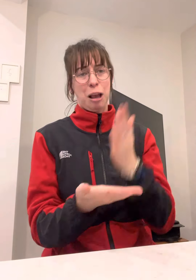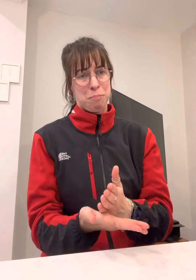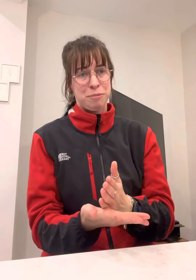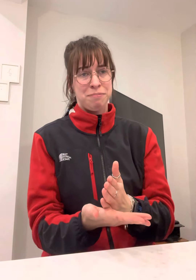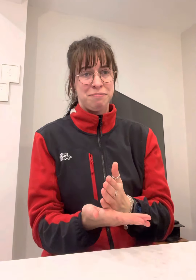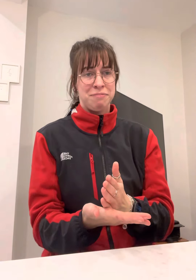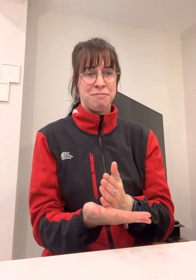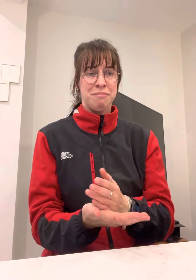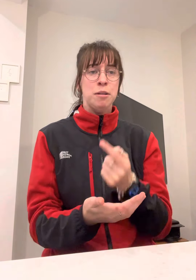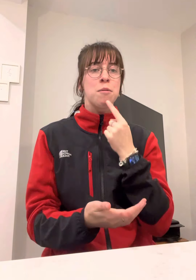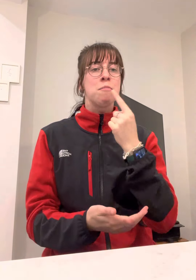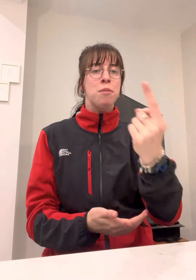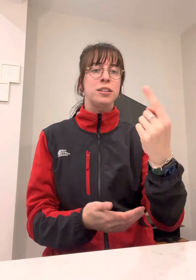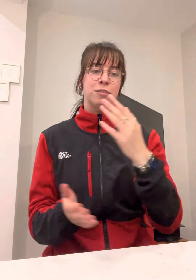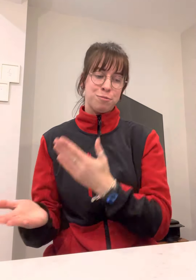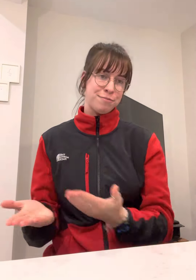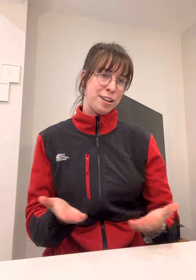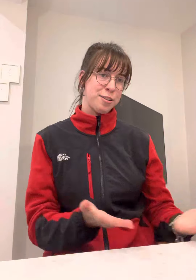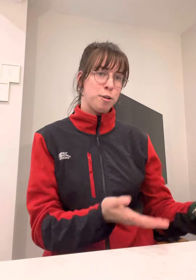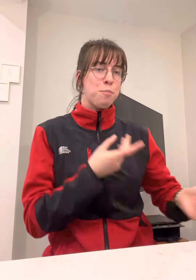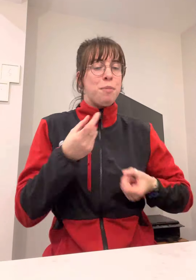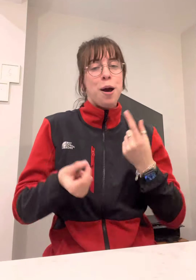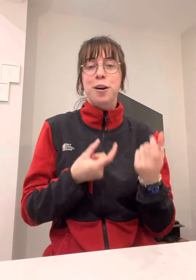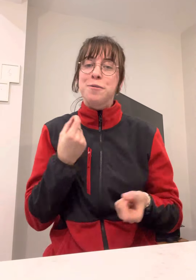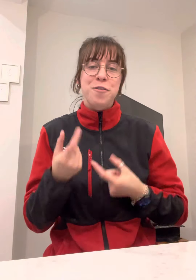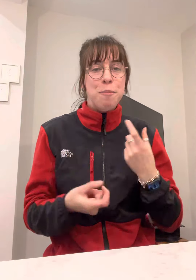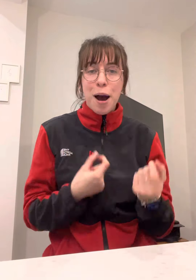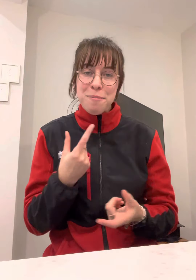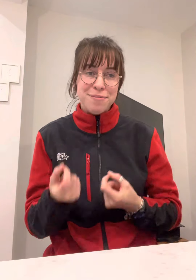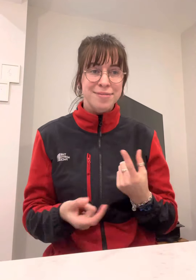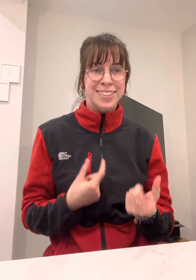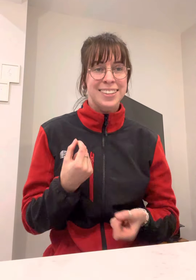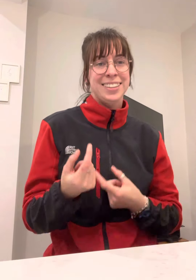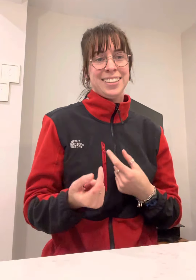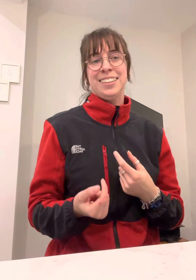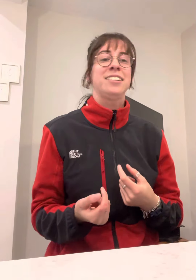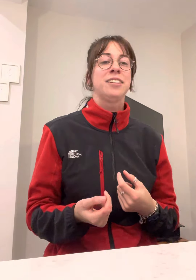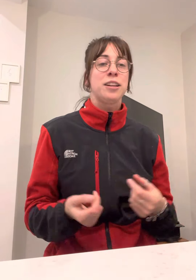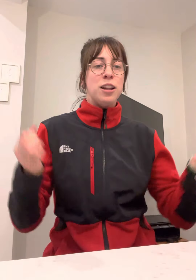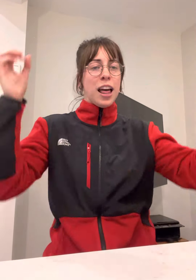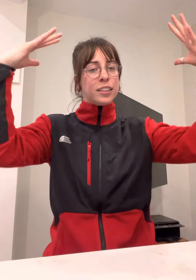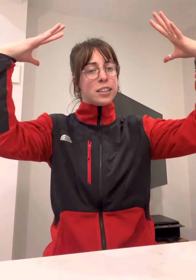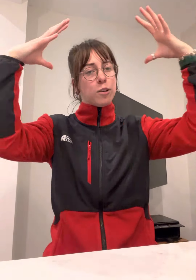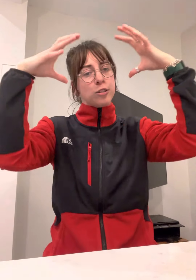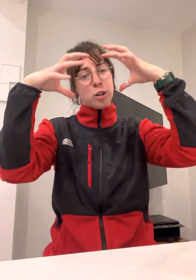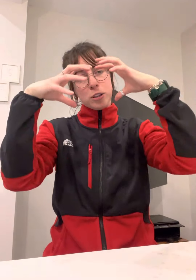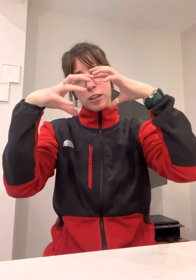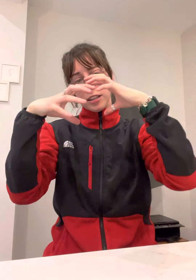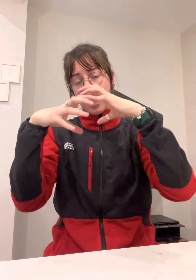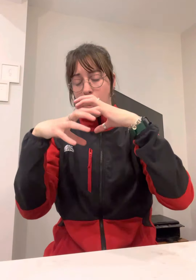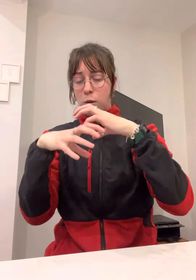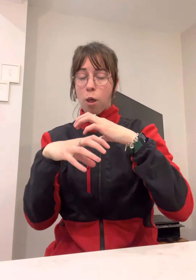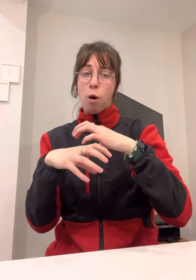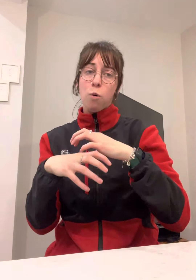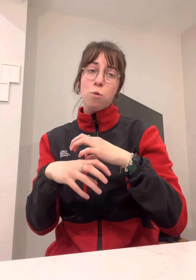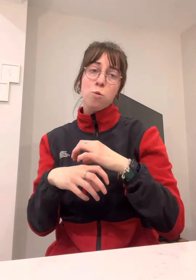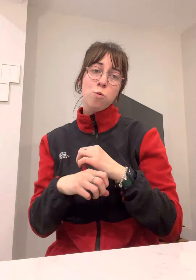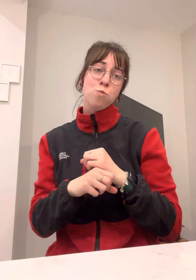stopping. And I've brought some corn for popping. The lights are turned way down low. Let